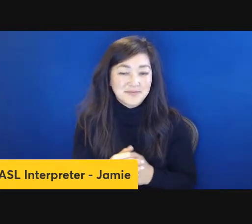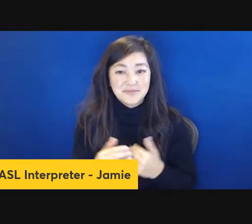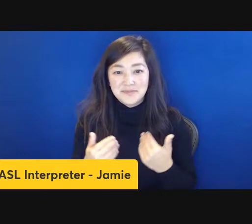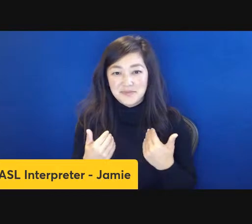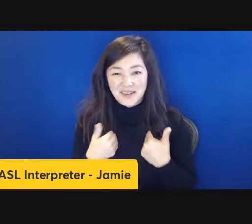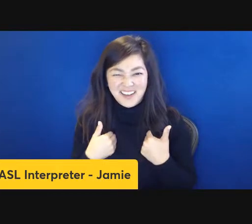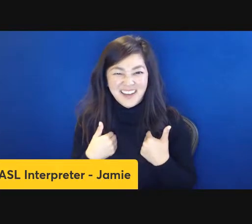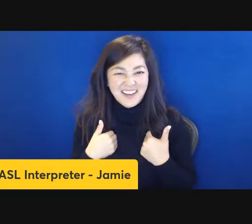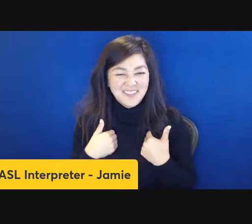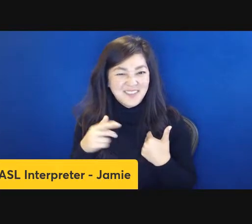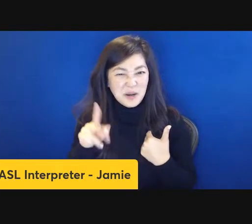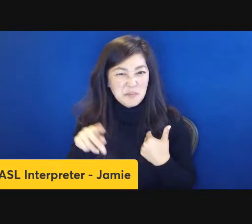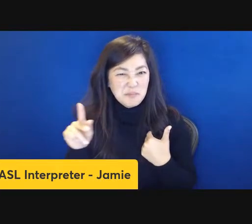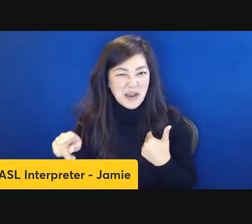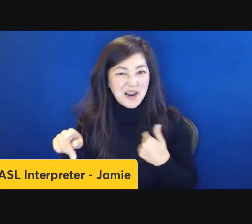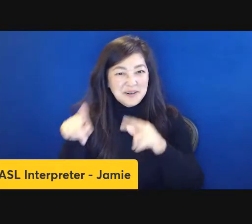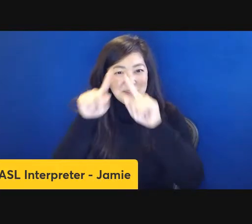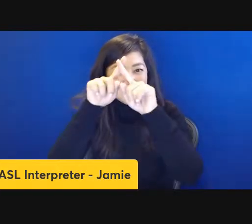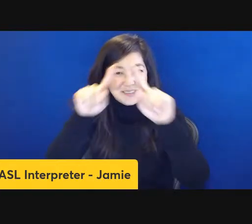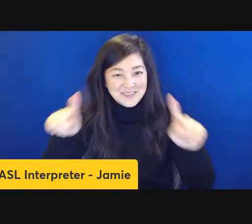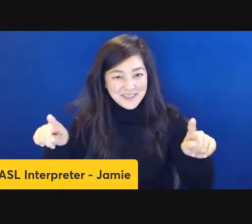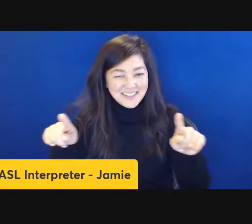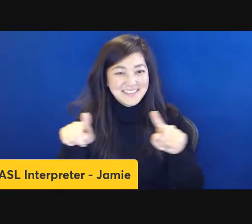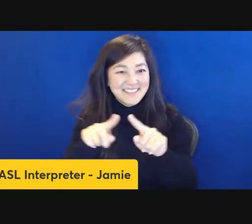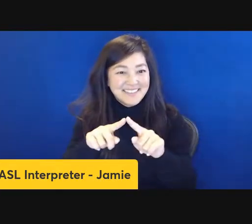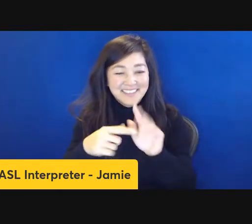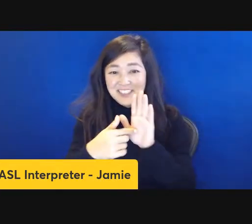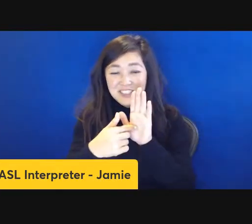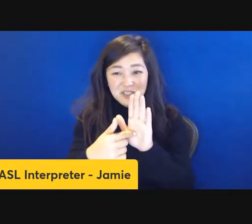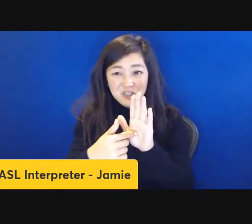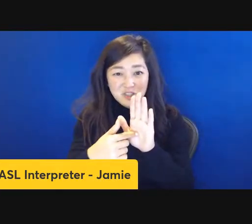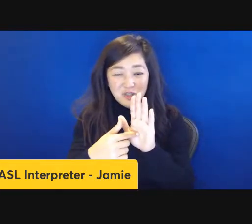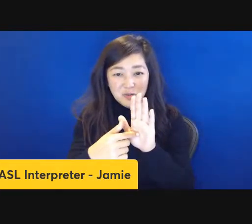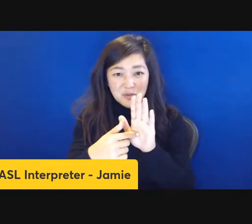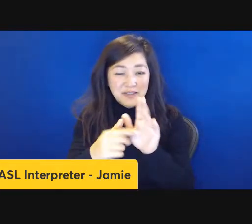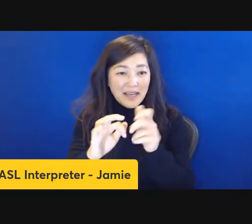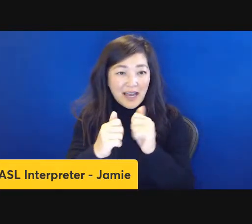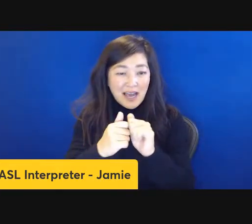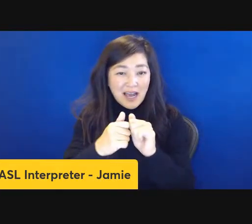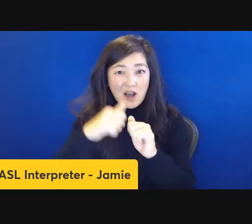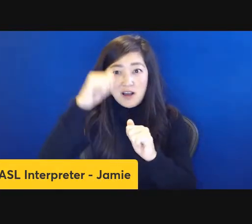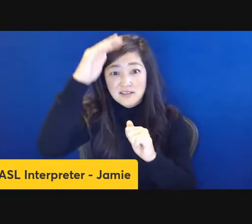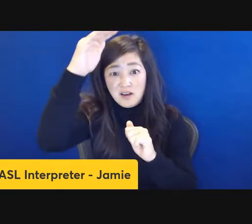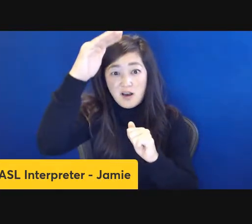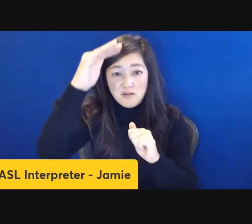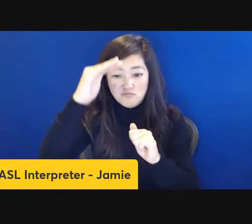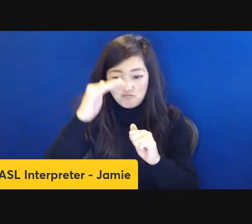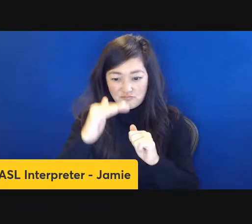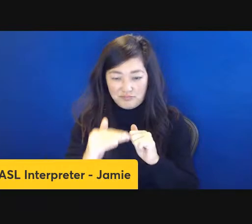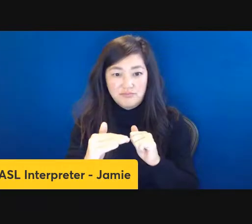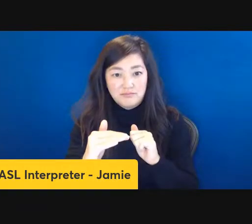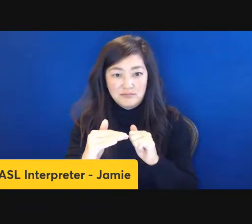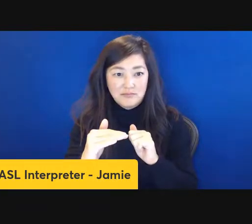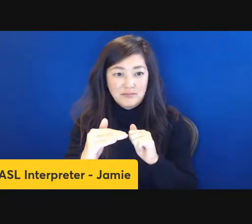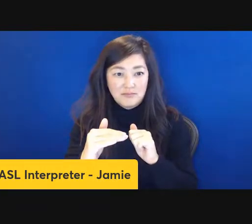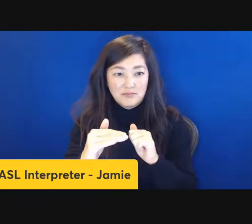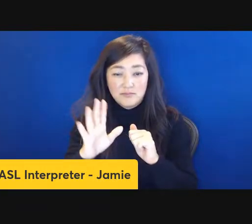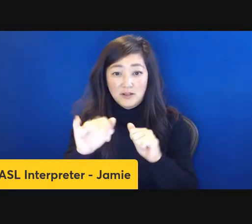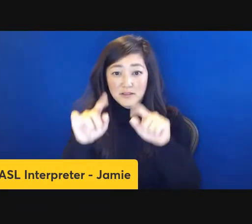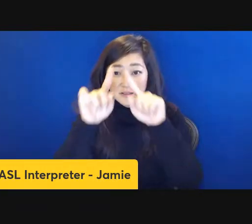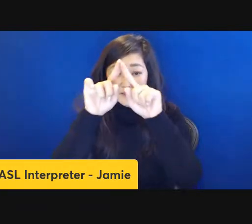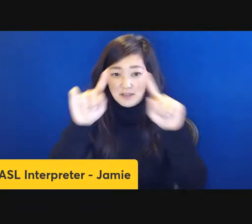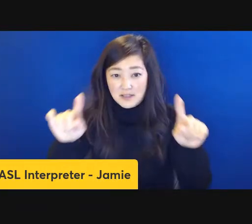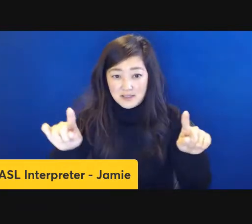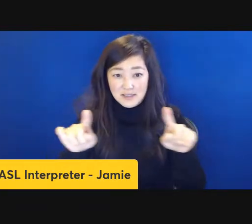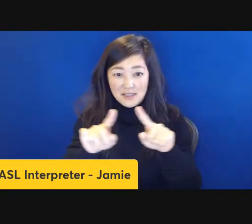triangle, a slide with a triangle just showing the hierarchy. And I think that triangle will stick in